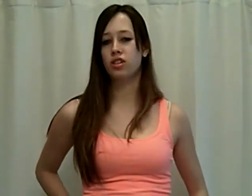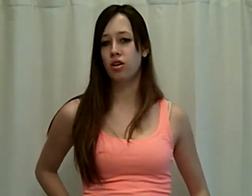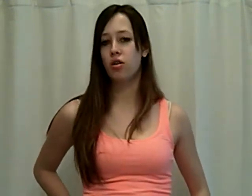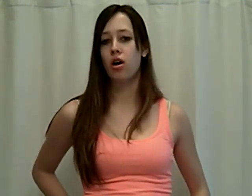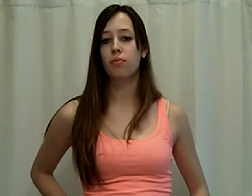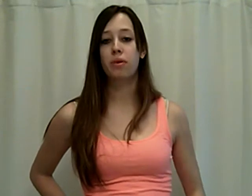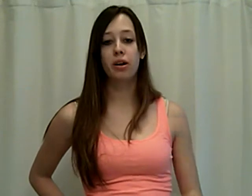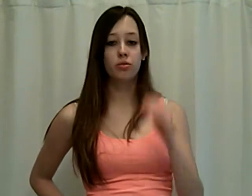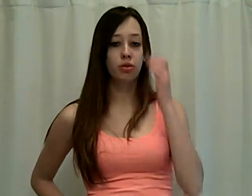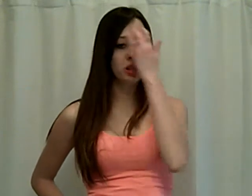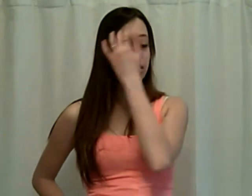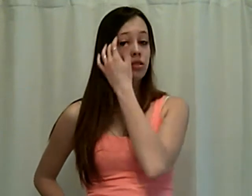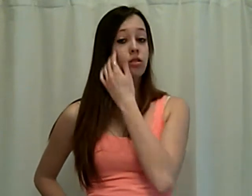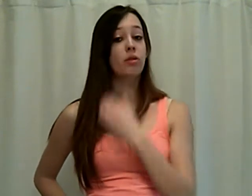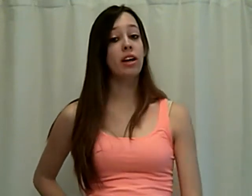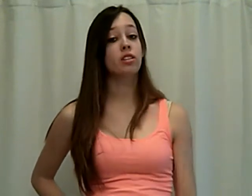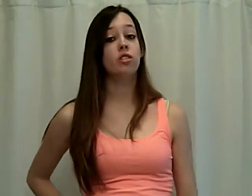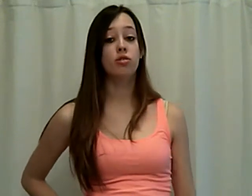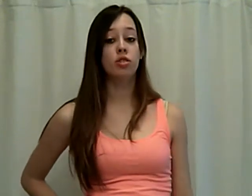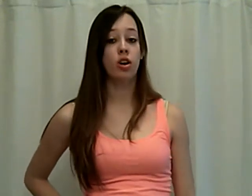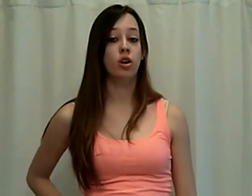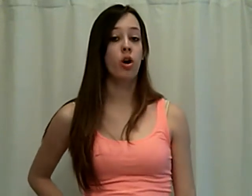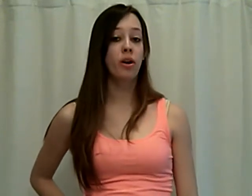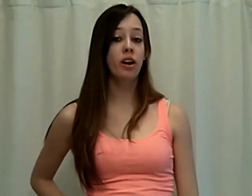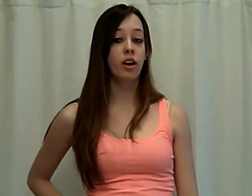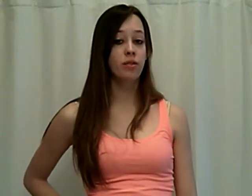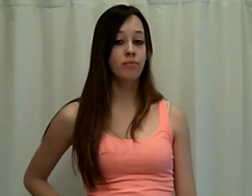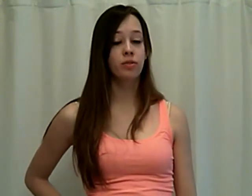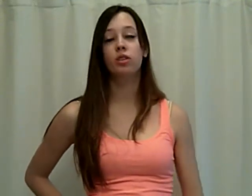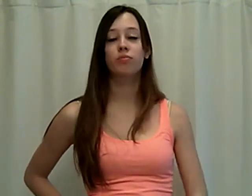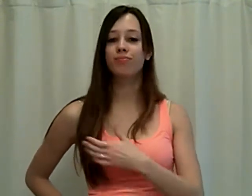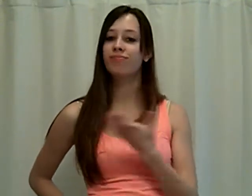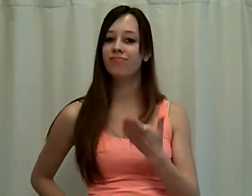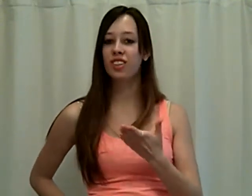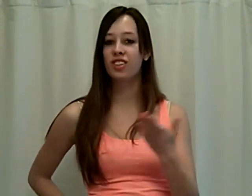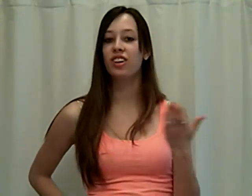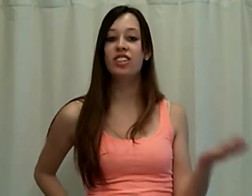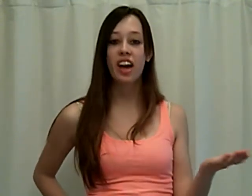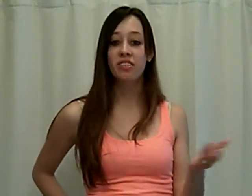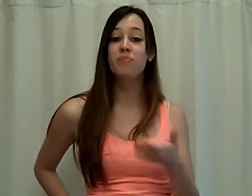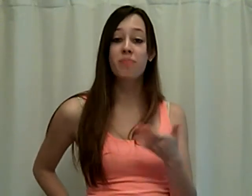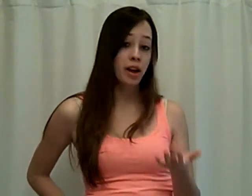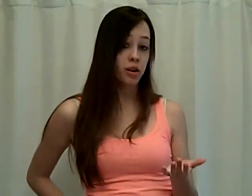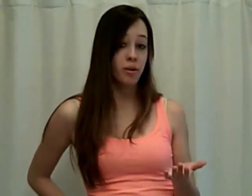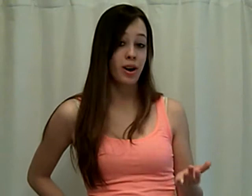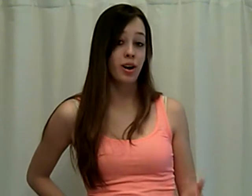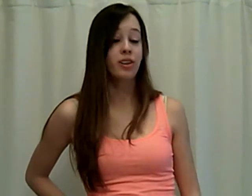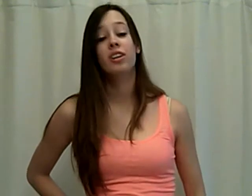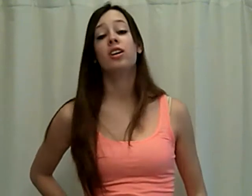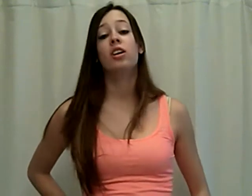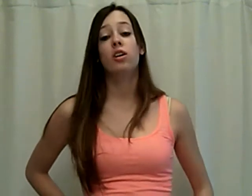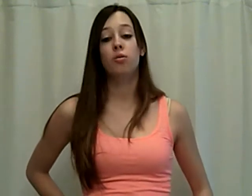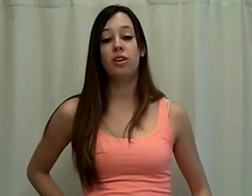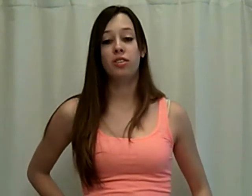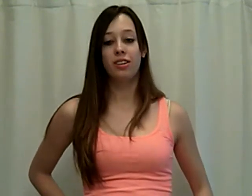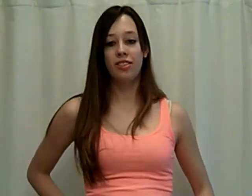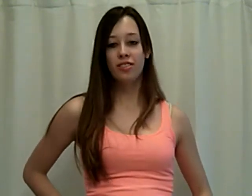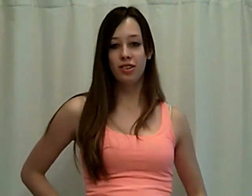so long, but I was working on a duet to the song OAR, or to the song Shattered by OAR, with another